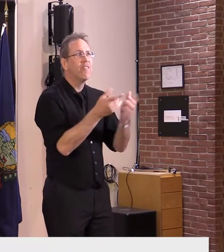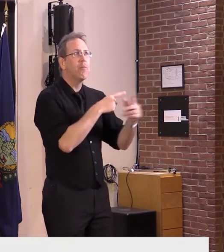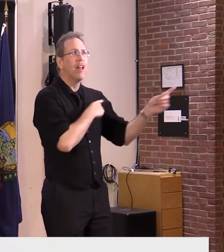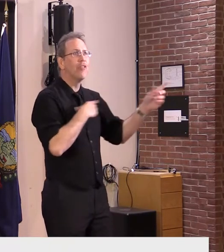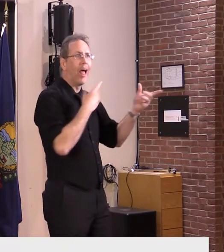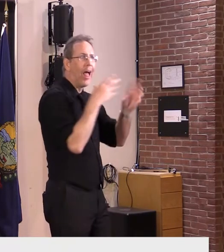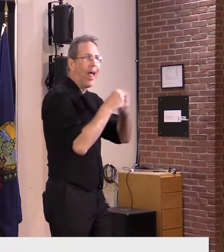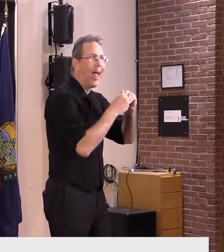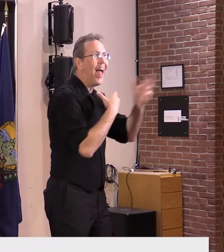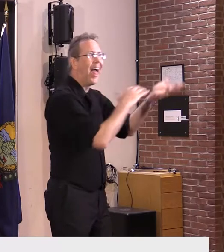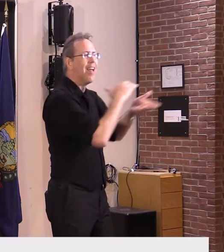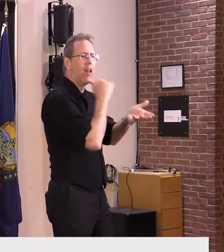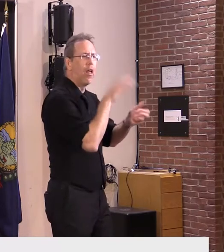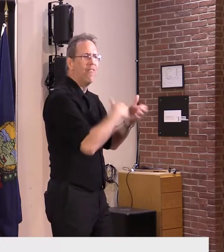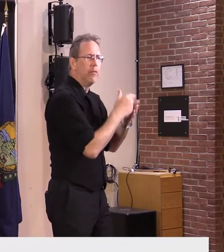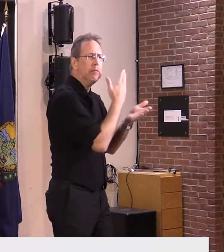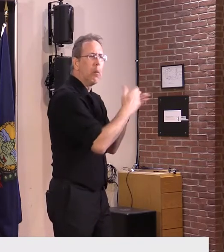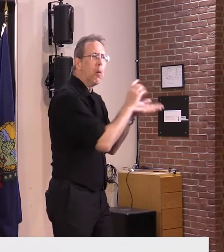items that